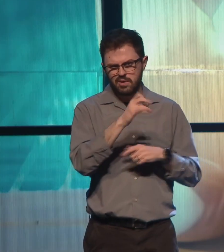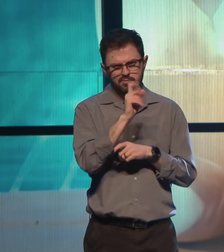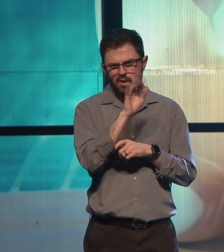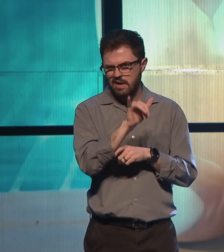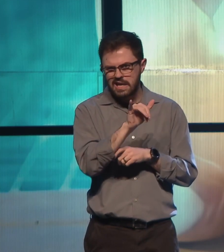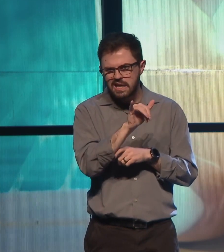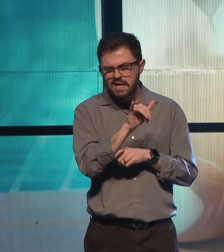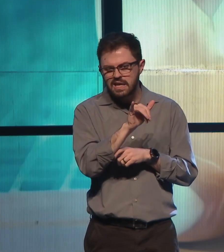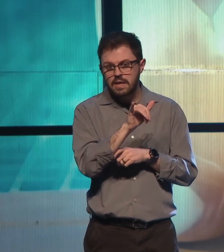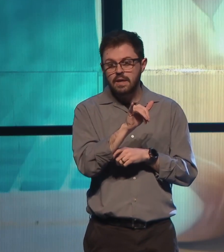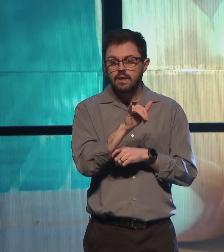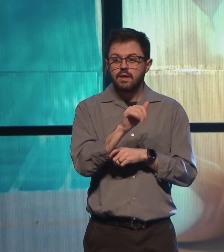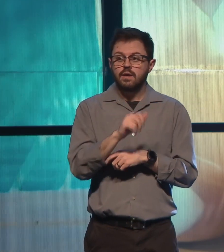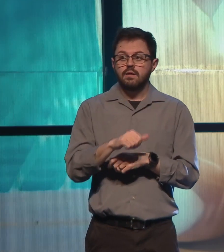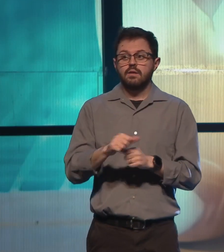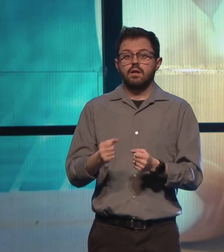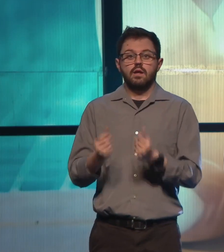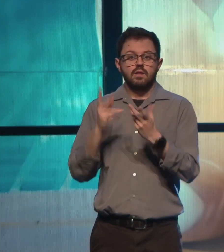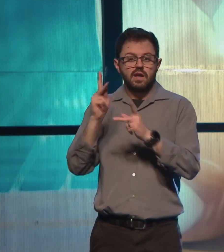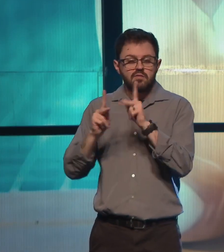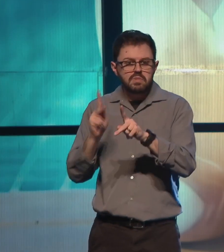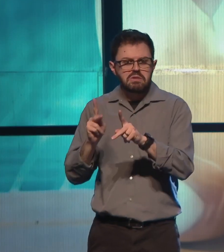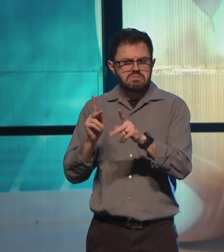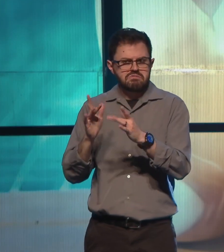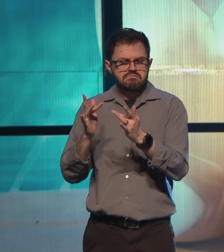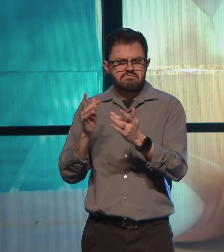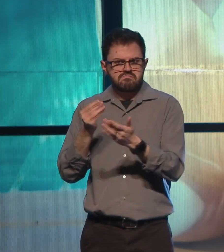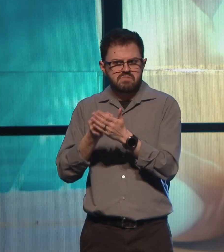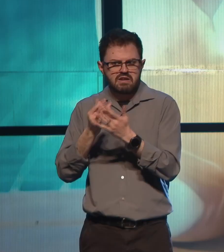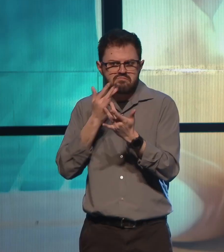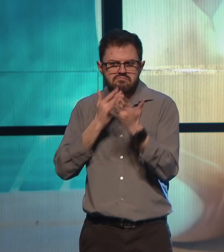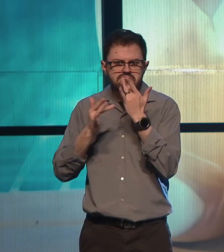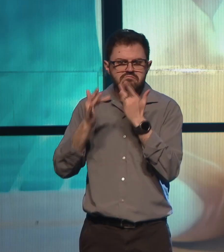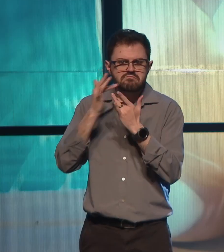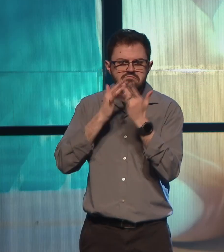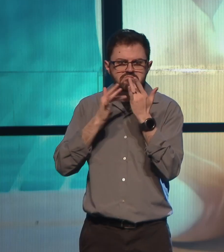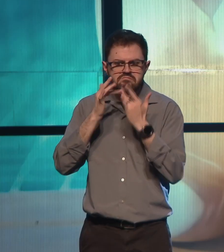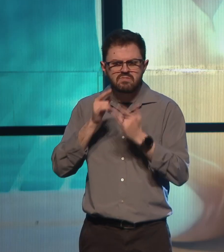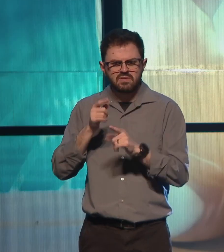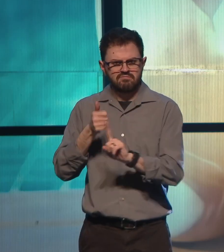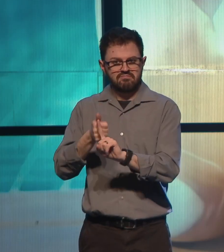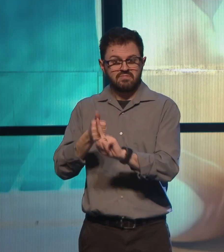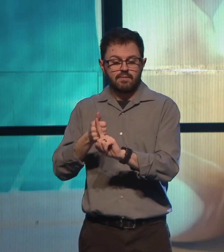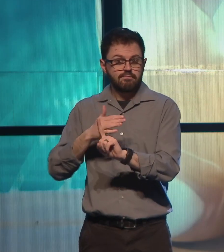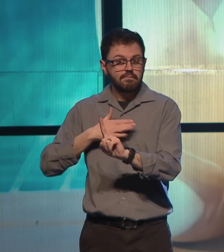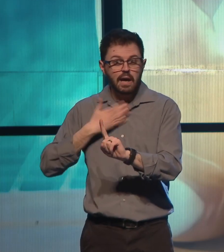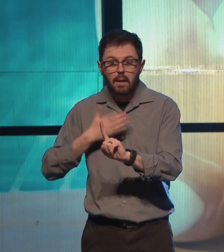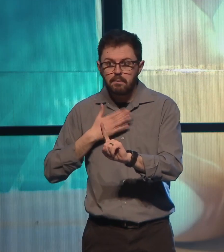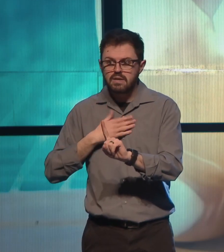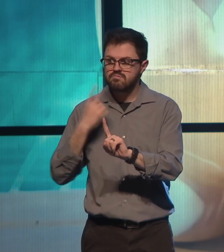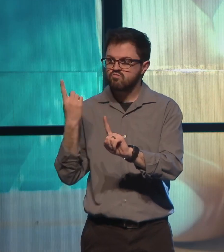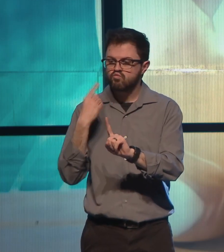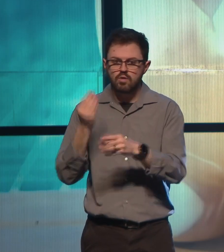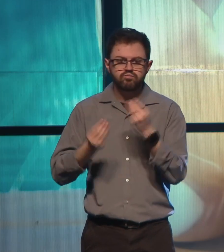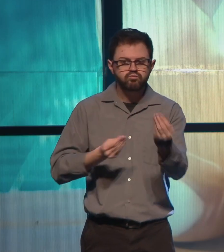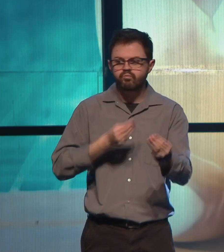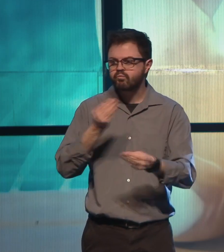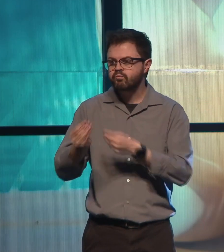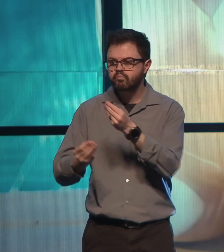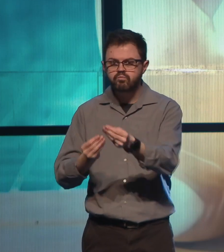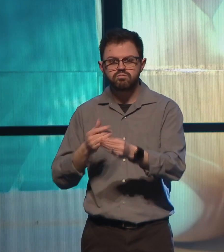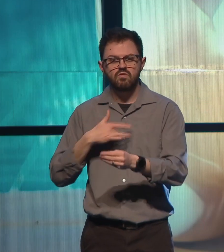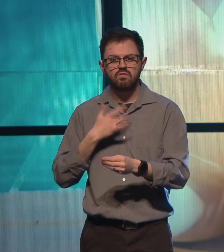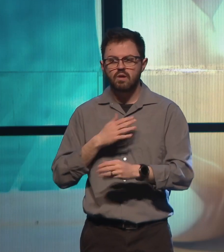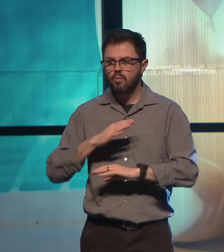very kind of, what we might say, use the word meager, but they're super happy, super generous, super